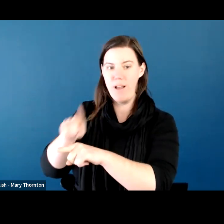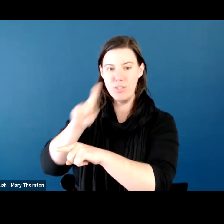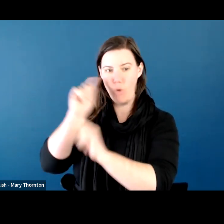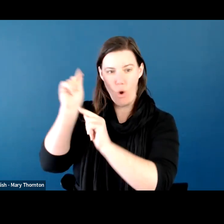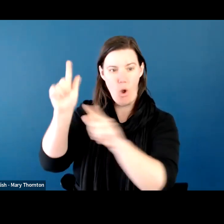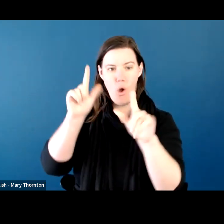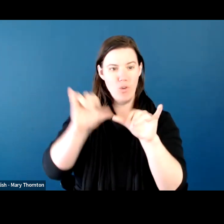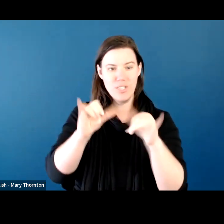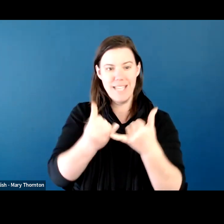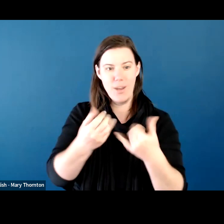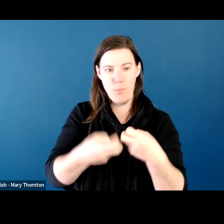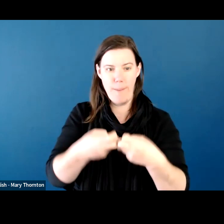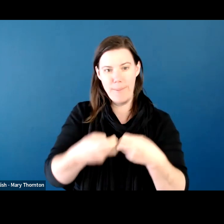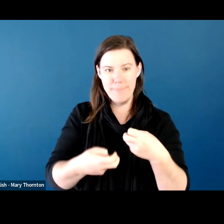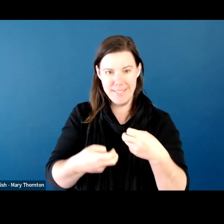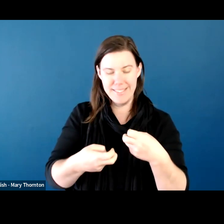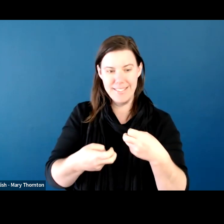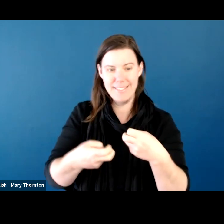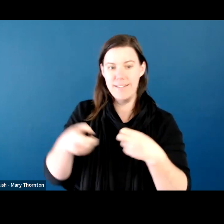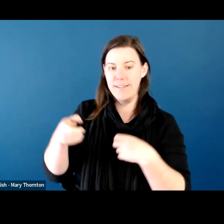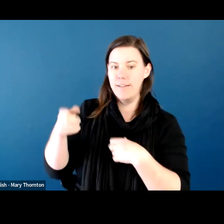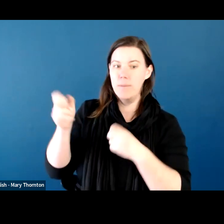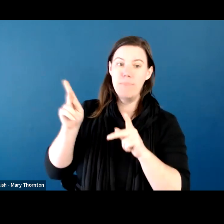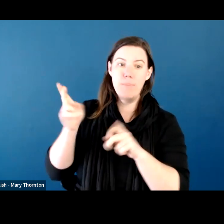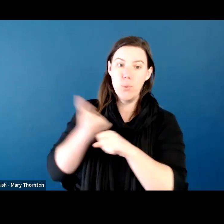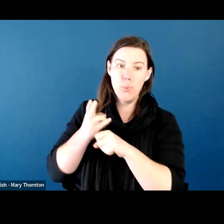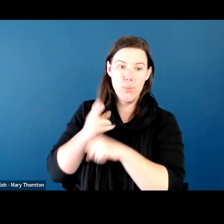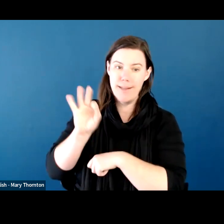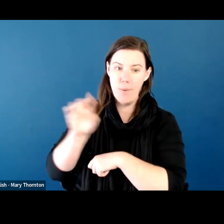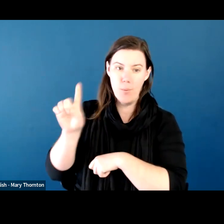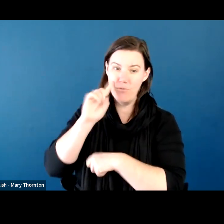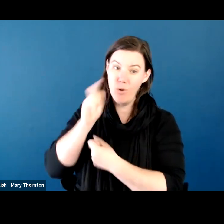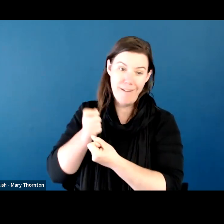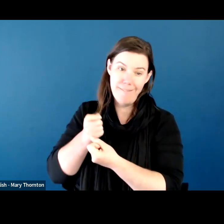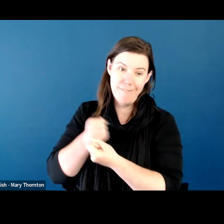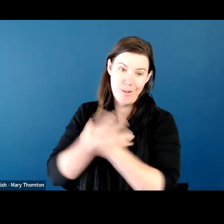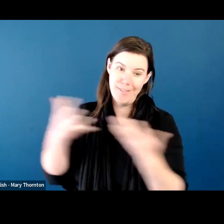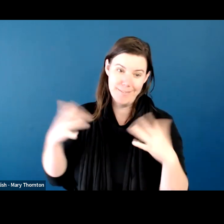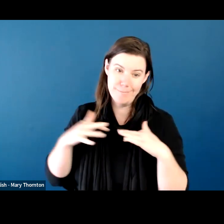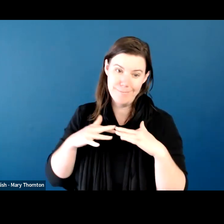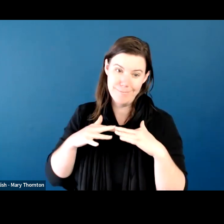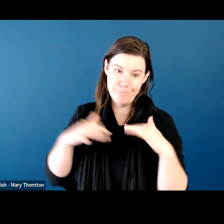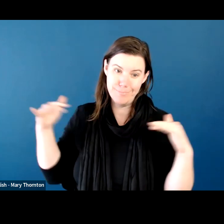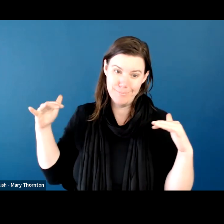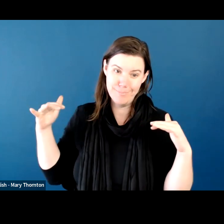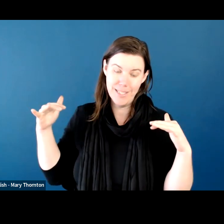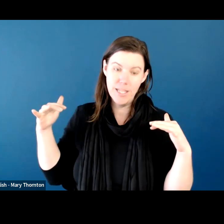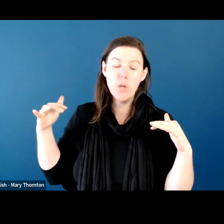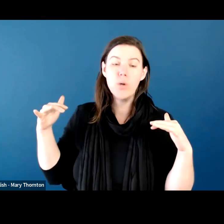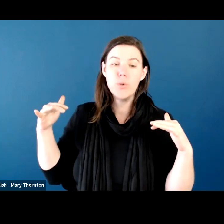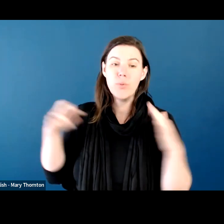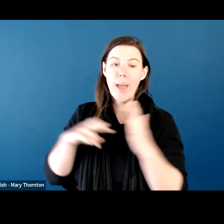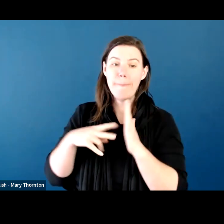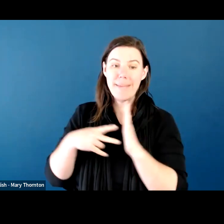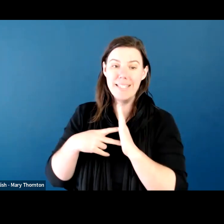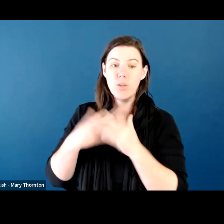including crisis response. That's not going to change. For me, the key question is, what kind of training are we giving to our first responders? And I